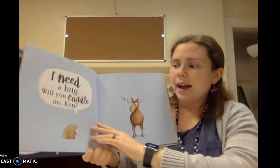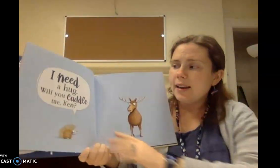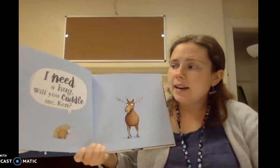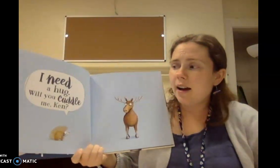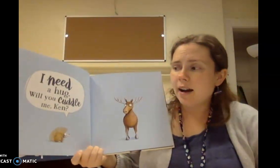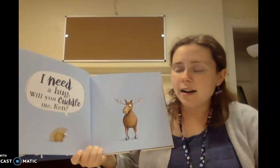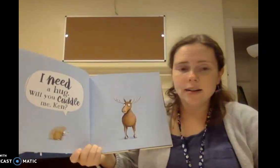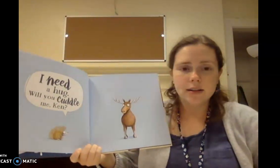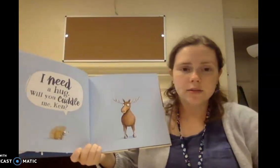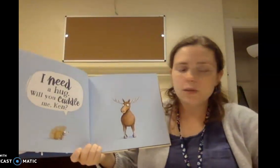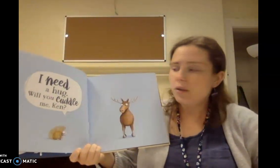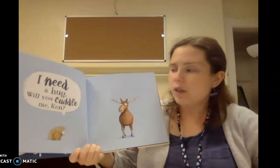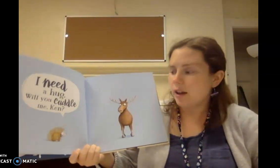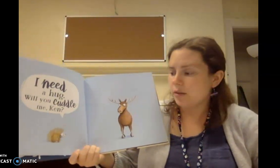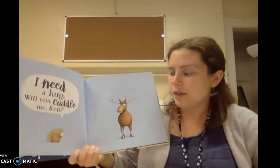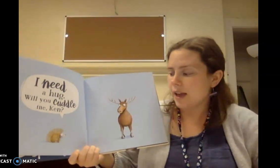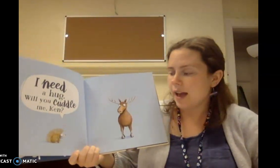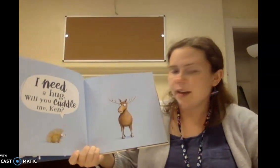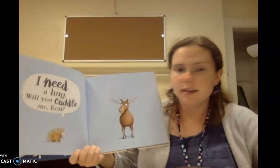I need a hug. Will you cuddle me, Ken?